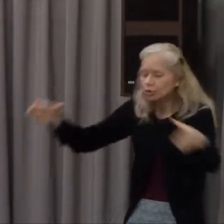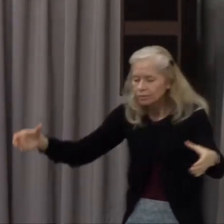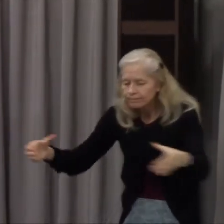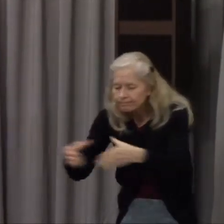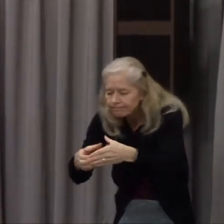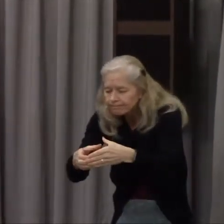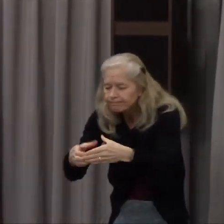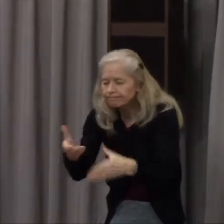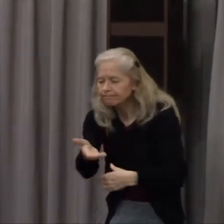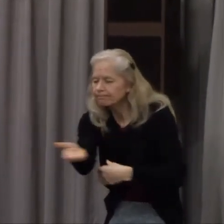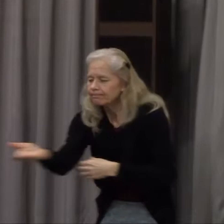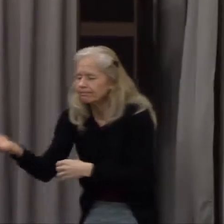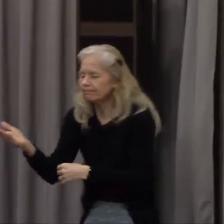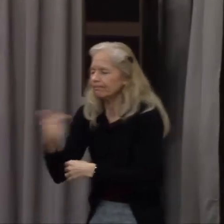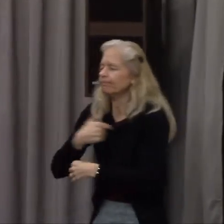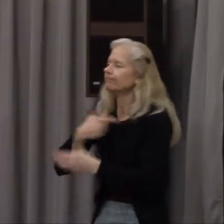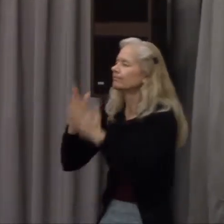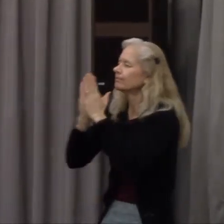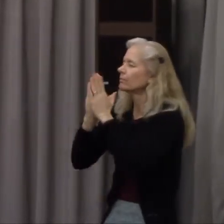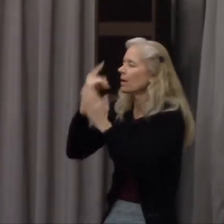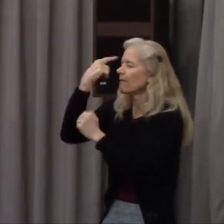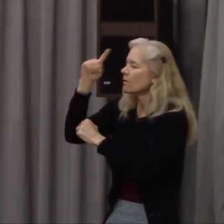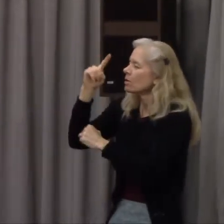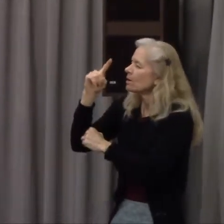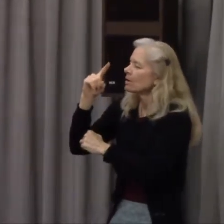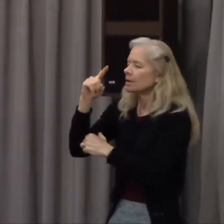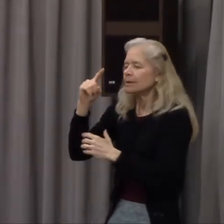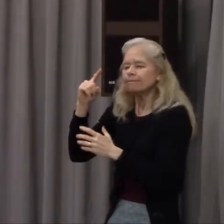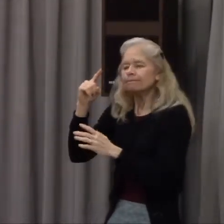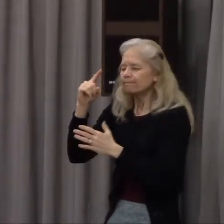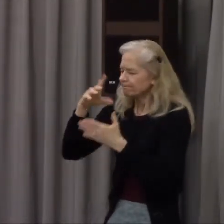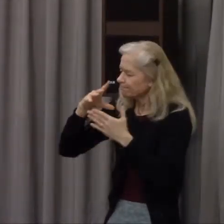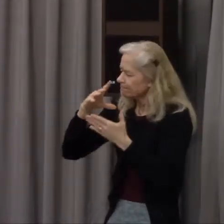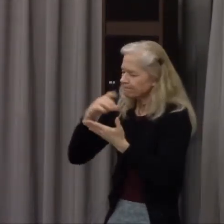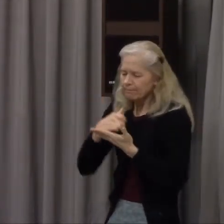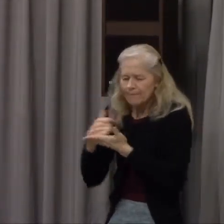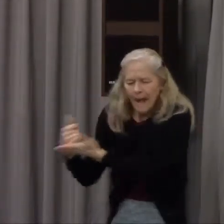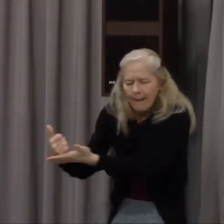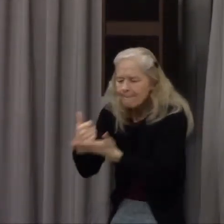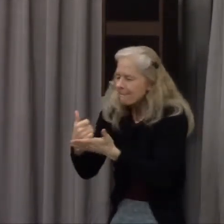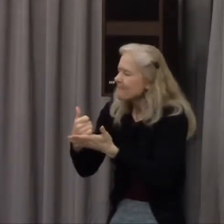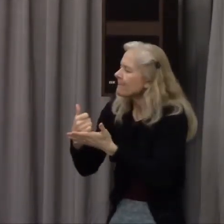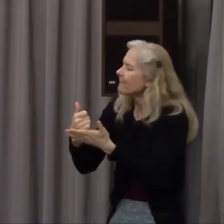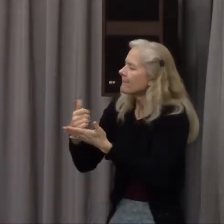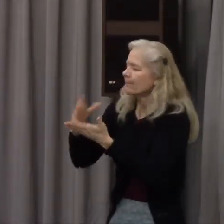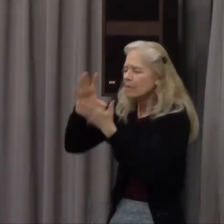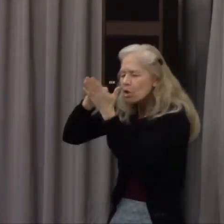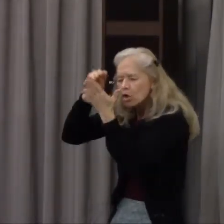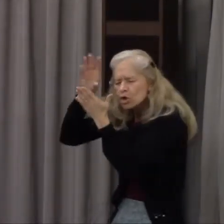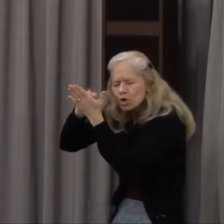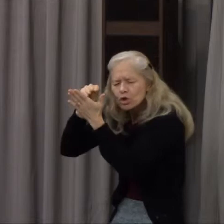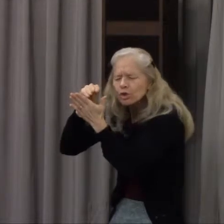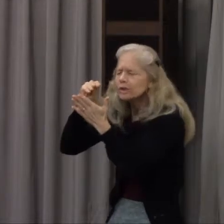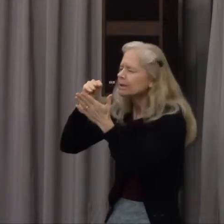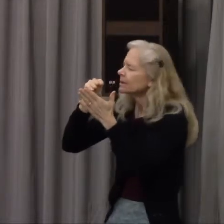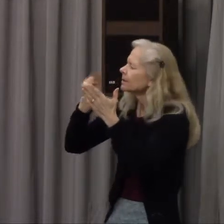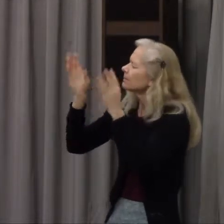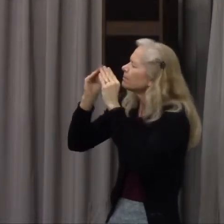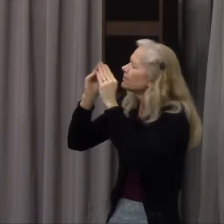message and sign. Fill her with your Spirit and help her relaying that message, dear Lord. Thank you